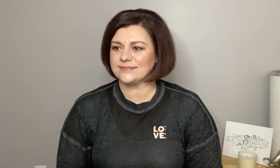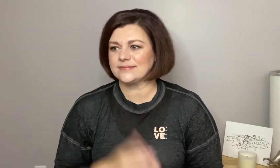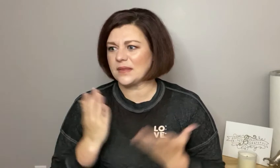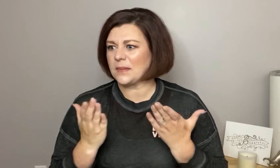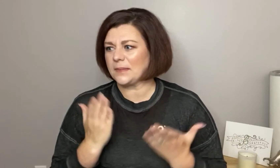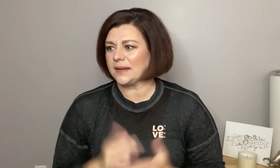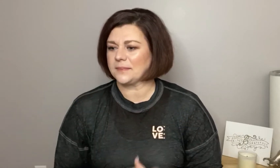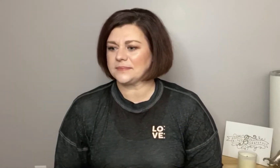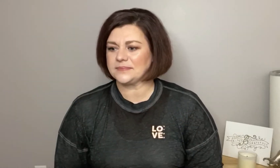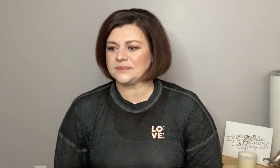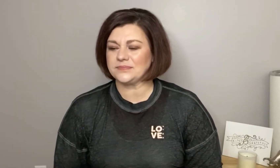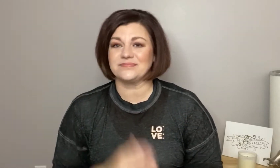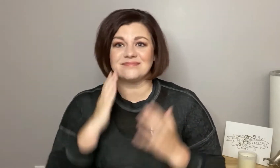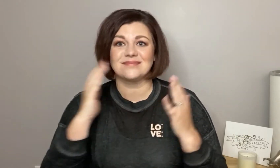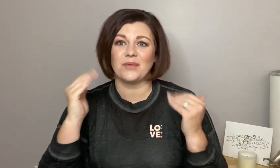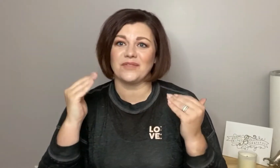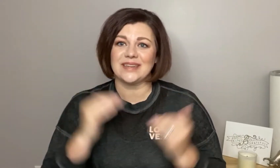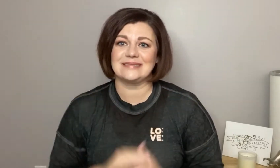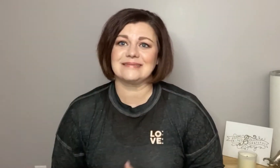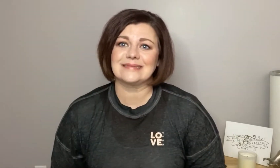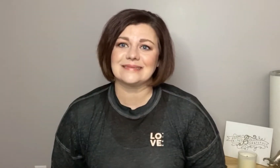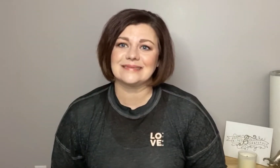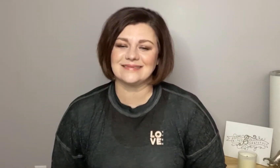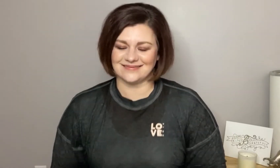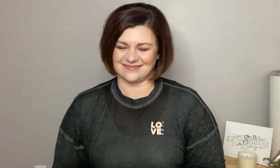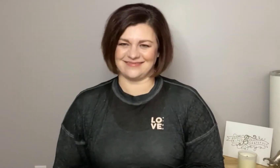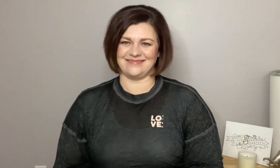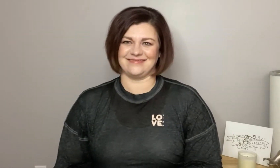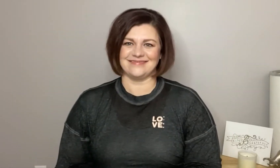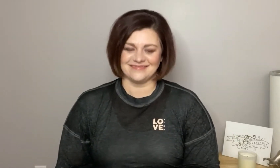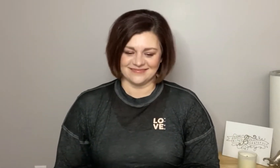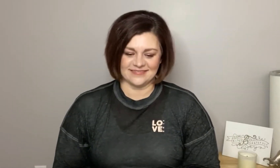Someday. Maybe, hopefully.